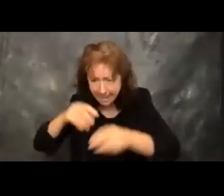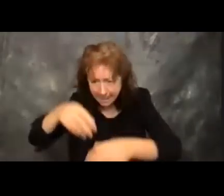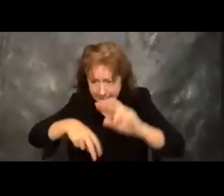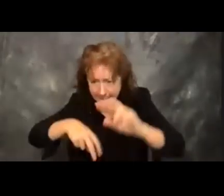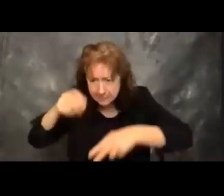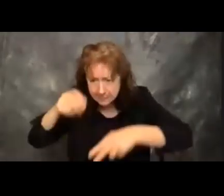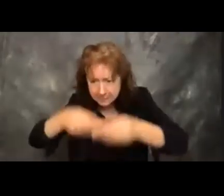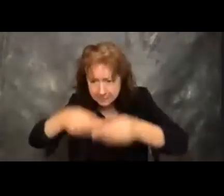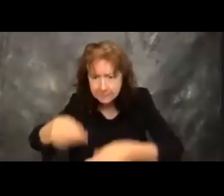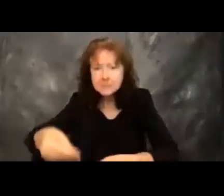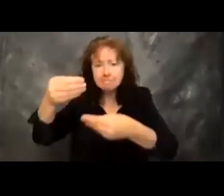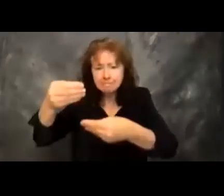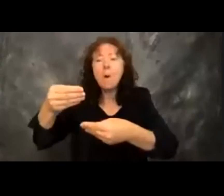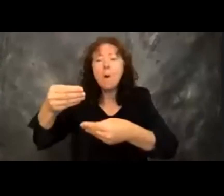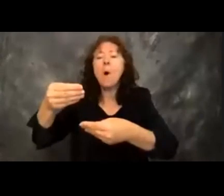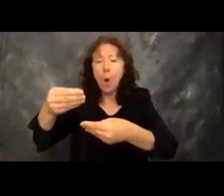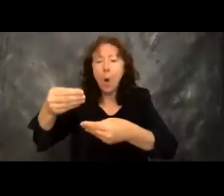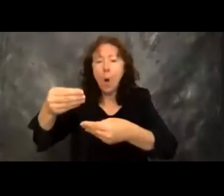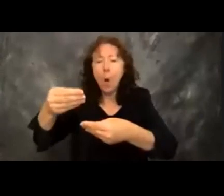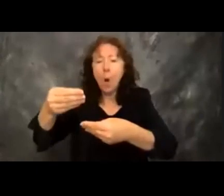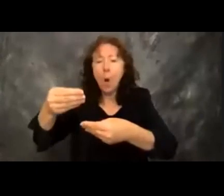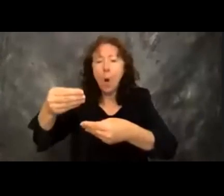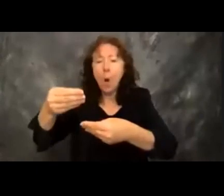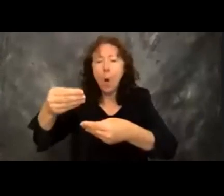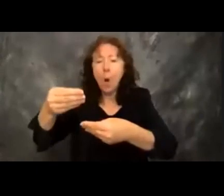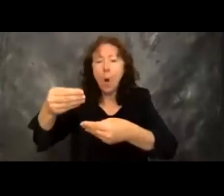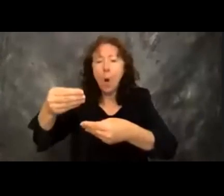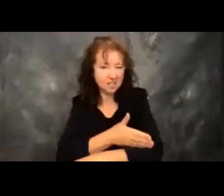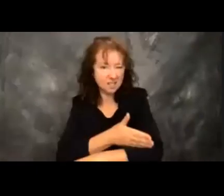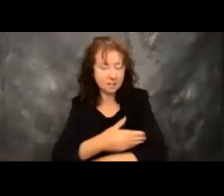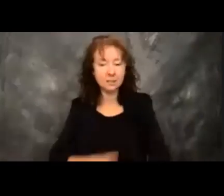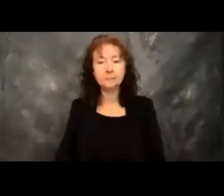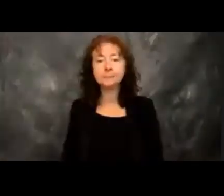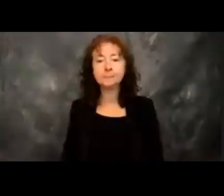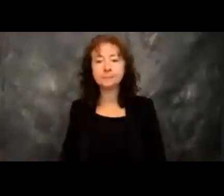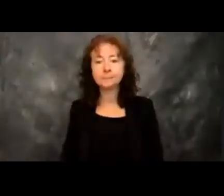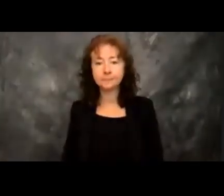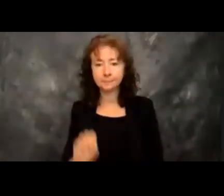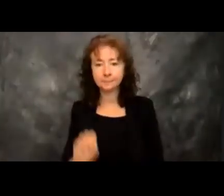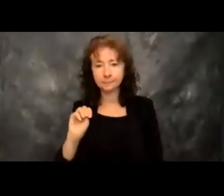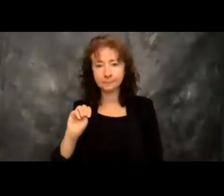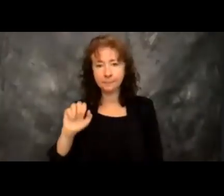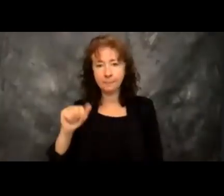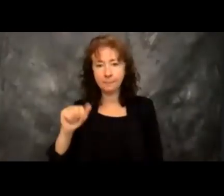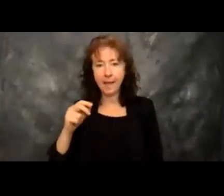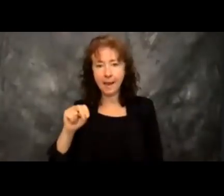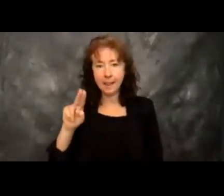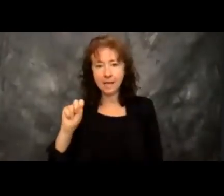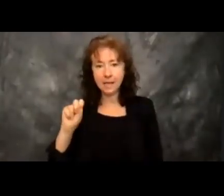Thank you very much, Seinep. Mariam, do you want to address this same issue?